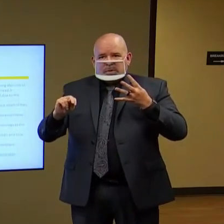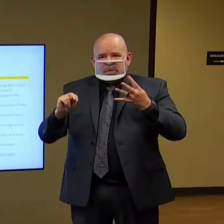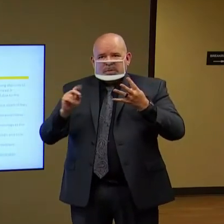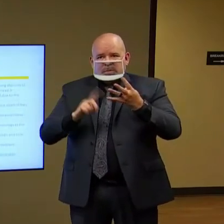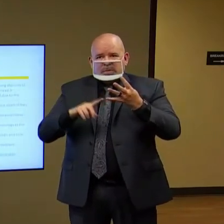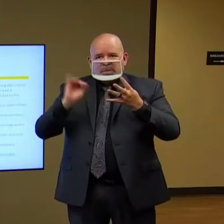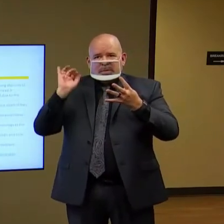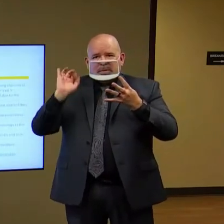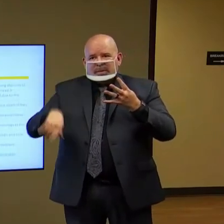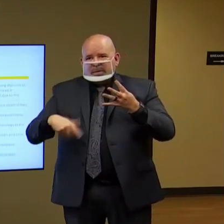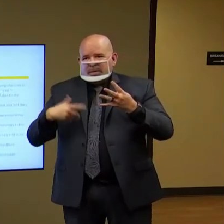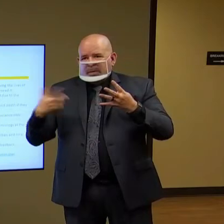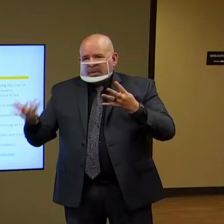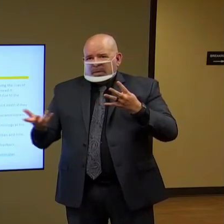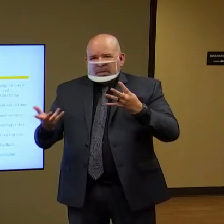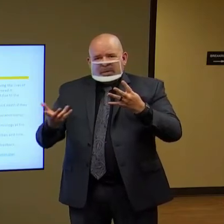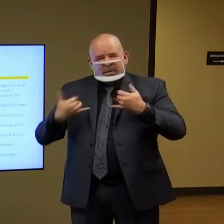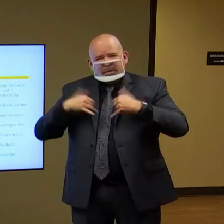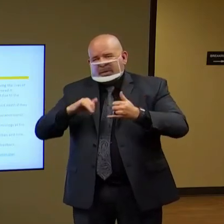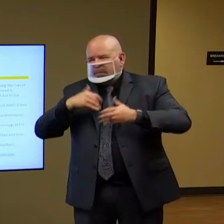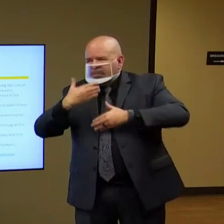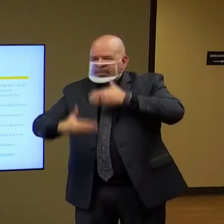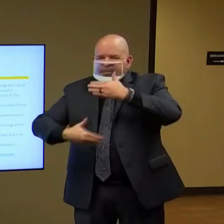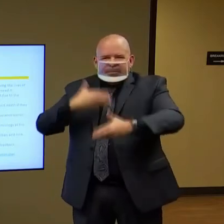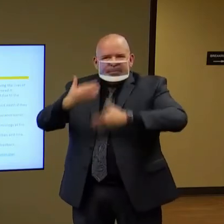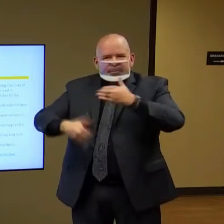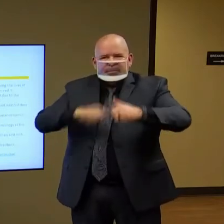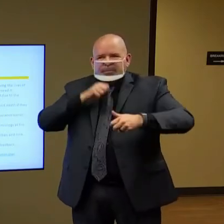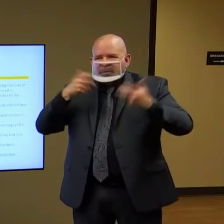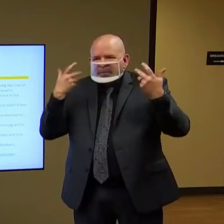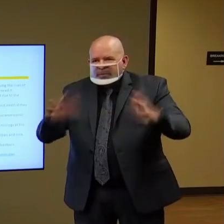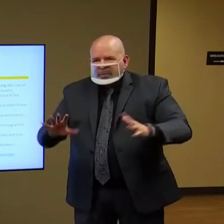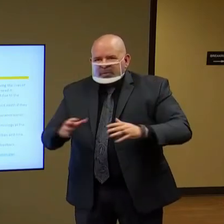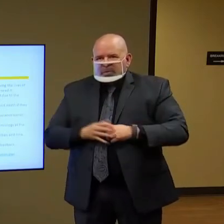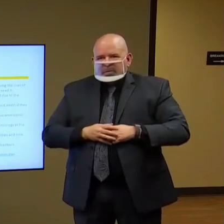mentioned, the delivery of the vaccine,